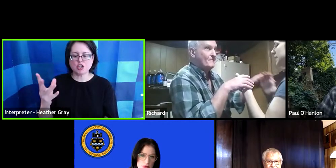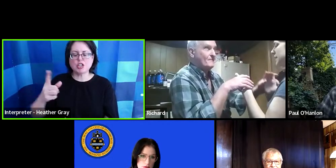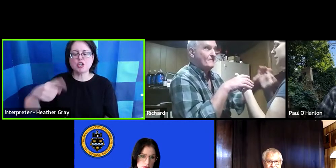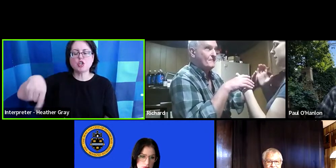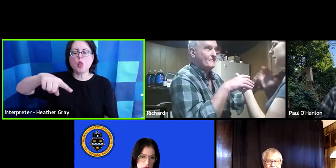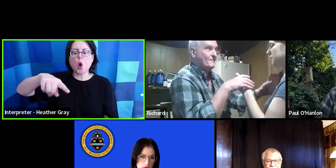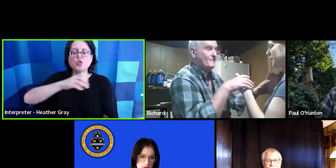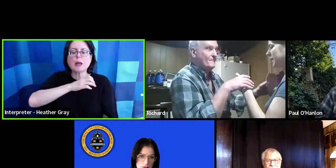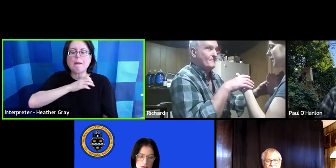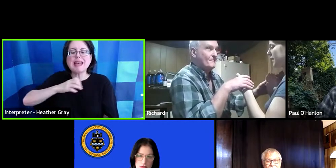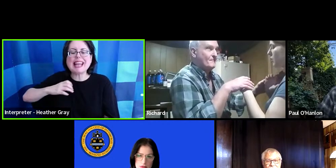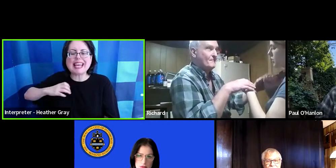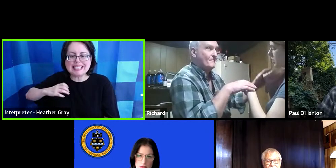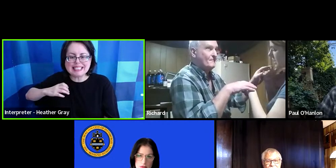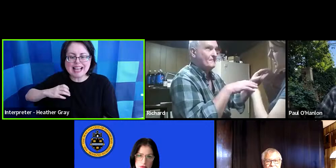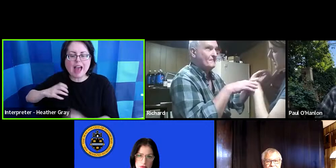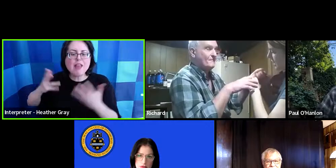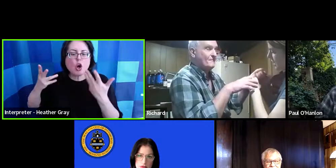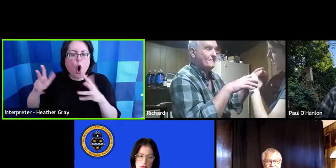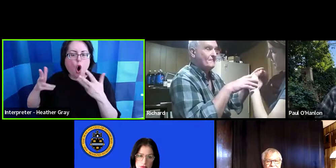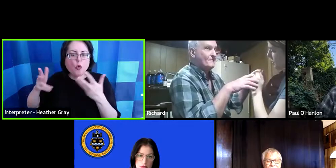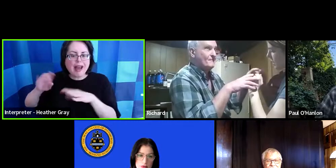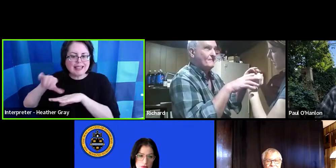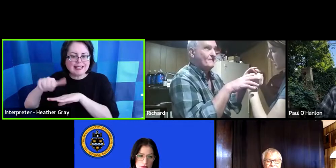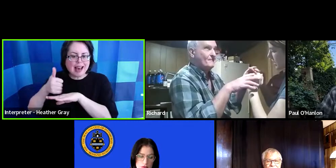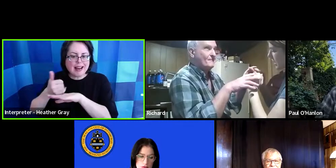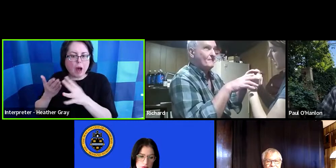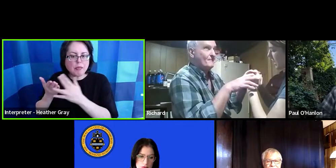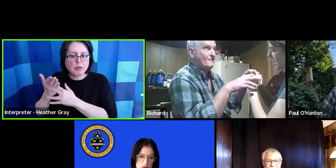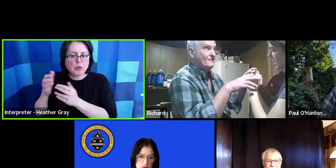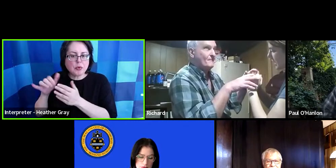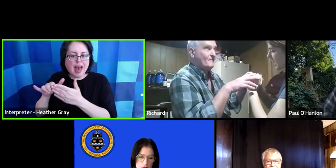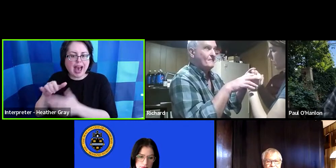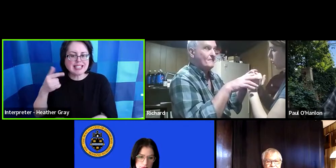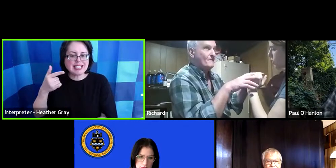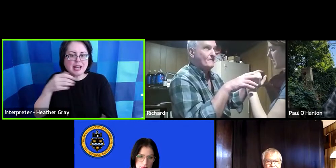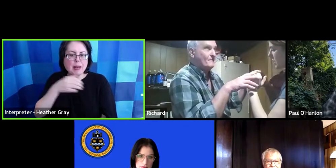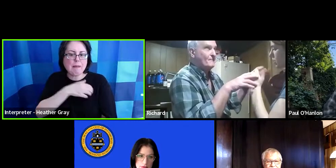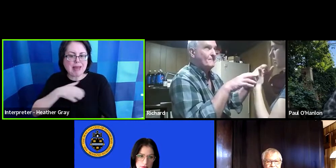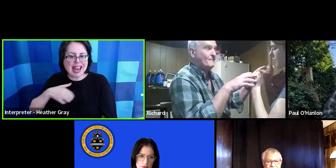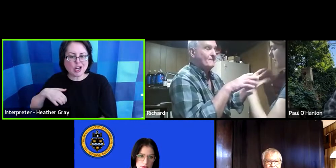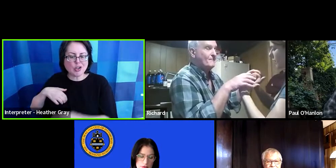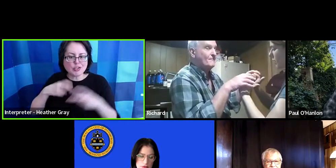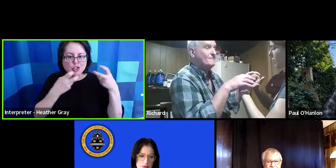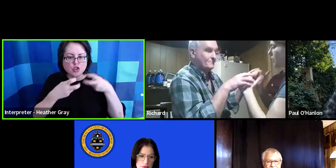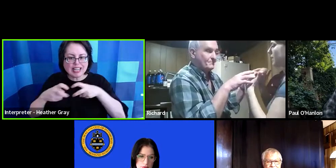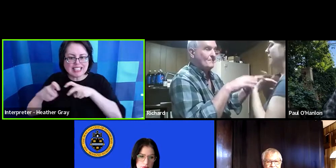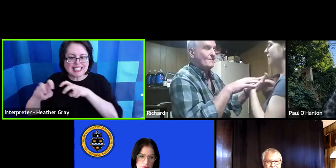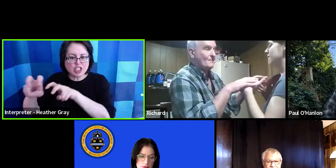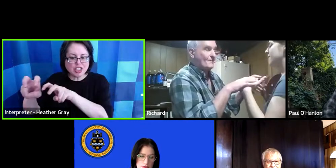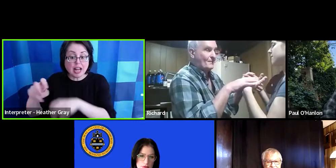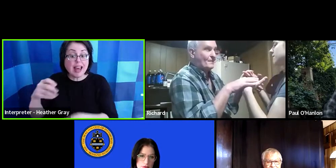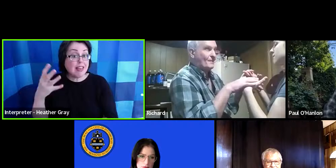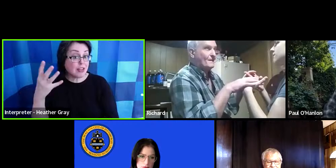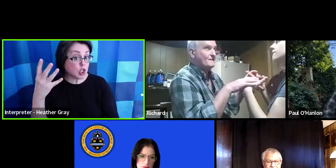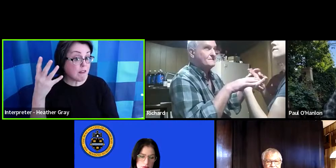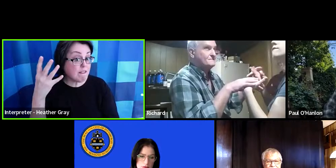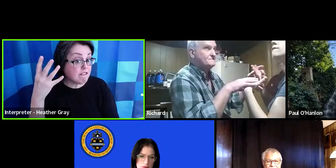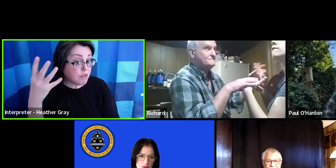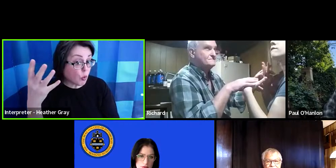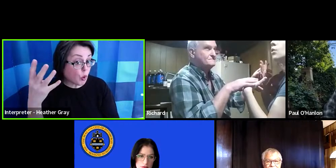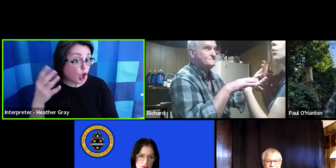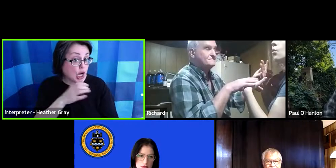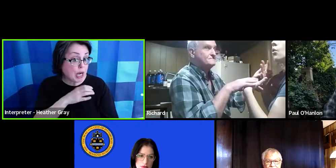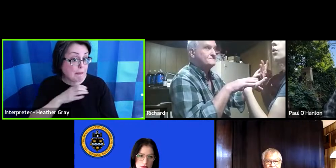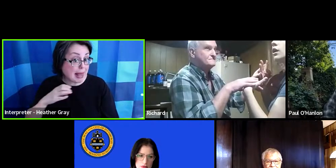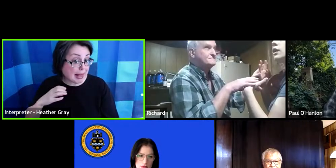established with the Gainey transition effort. So there's 4 committees. There's